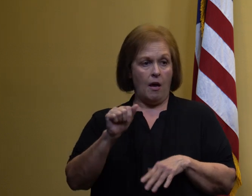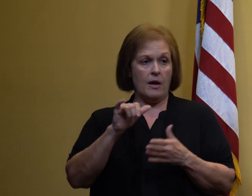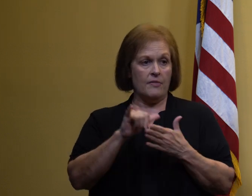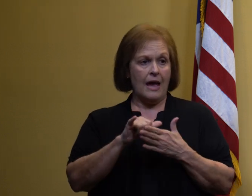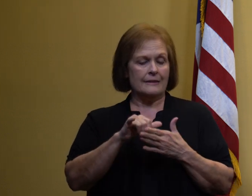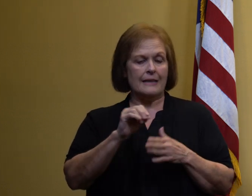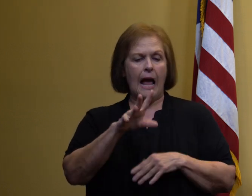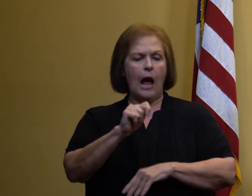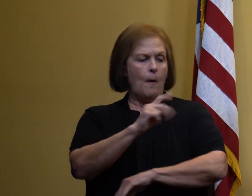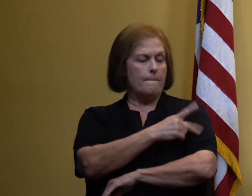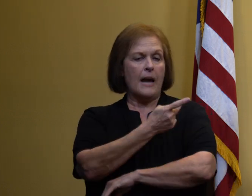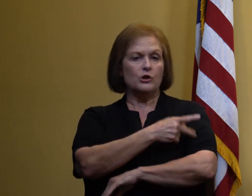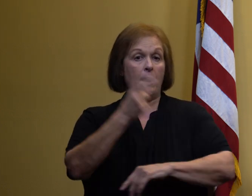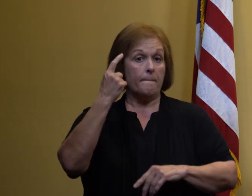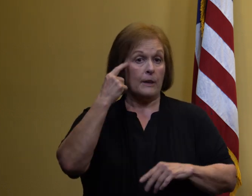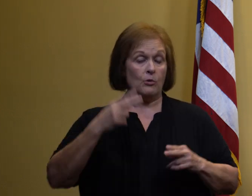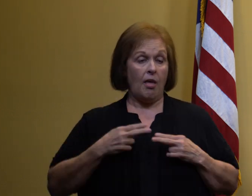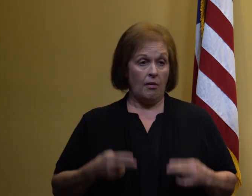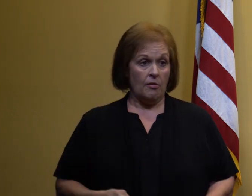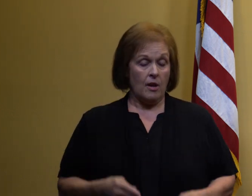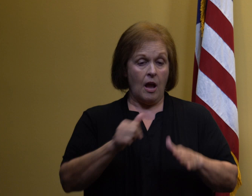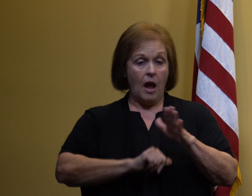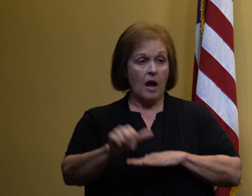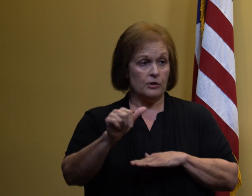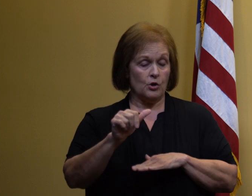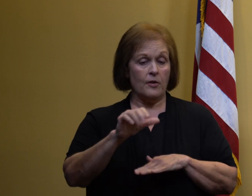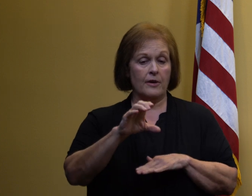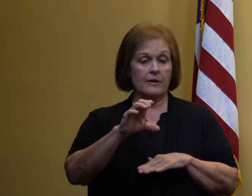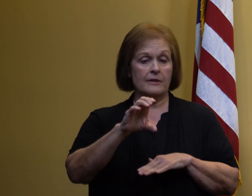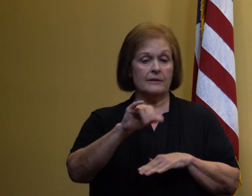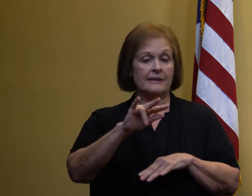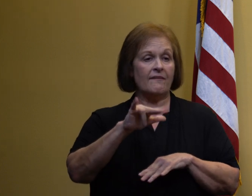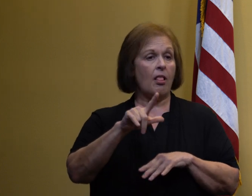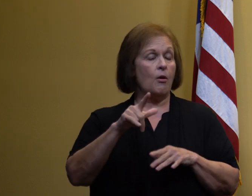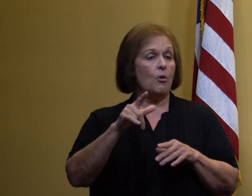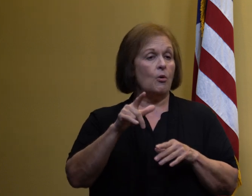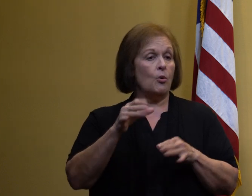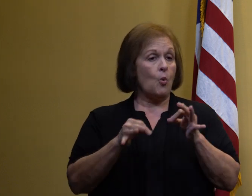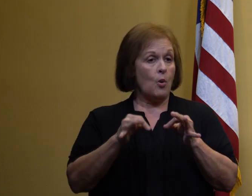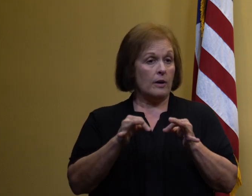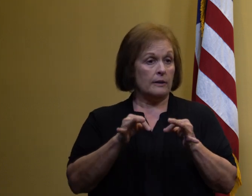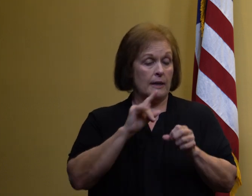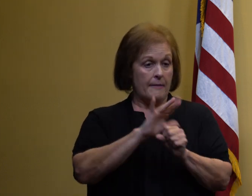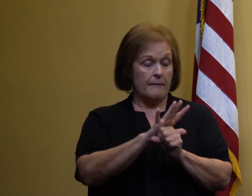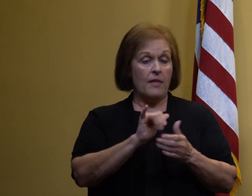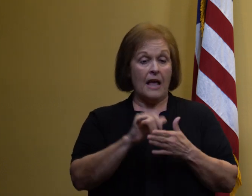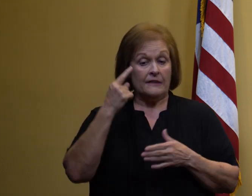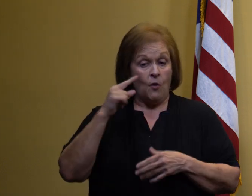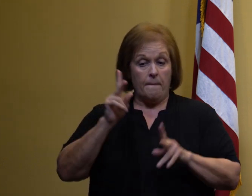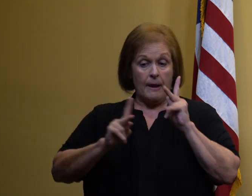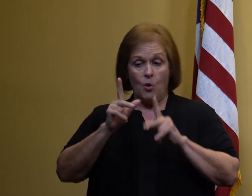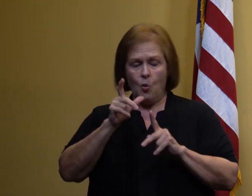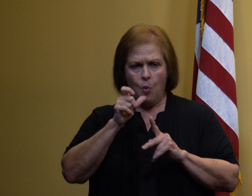community-based outpatient mental health treatment under the order of a civil court commitment. And so this service is for individuals